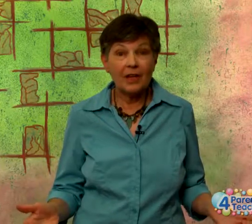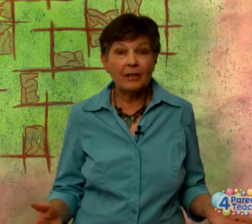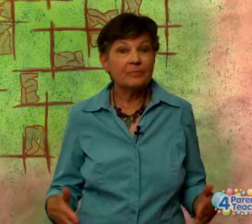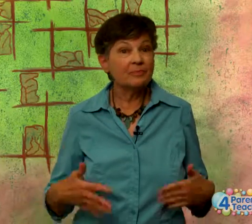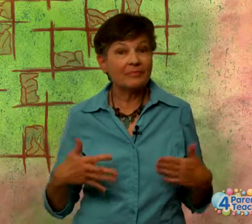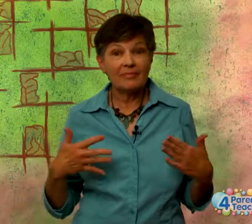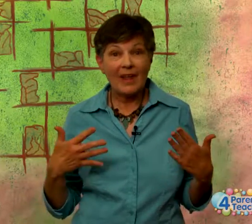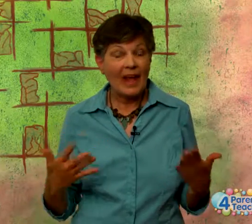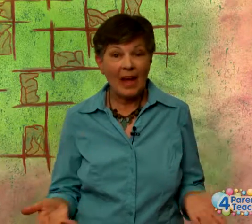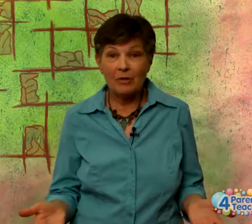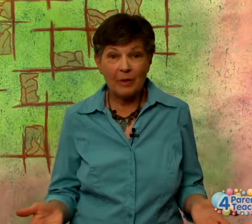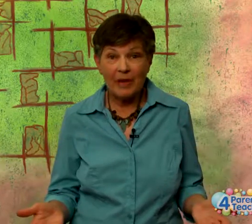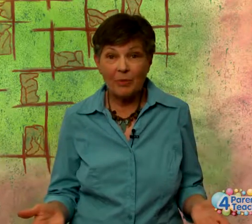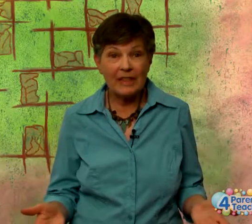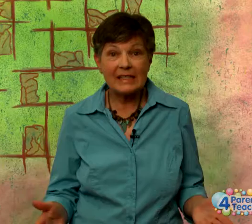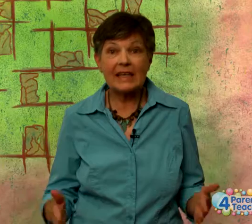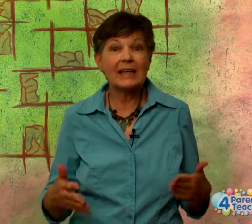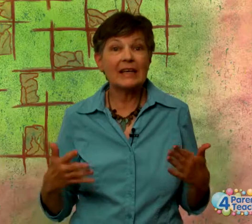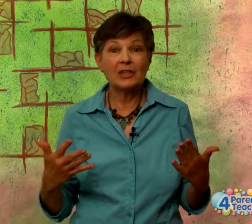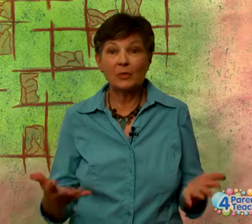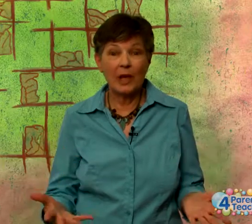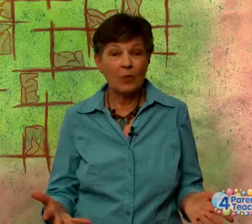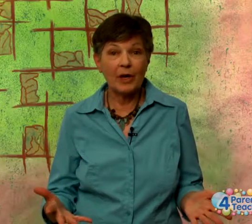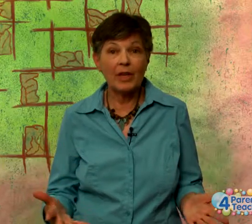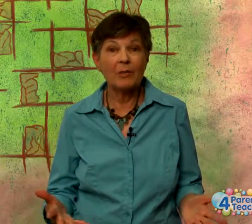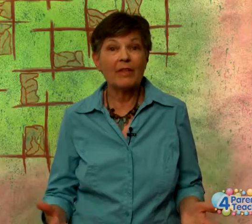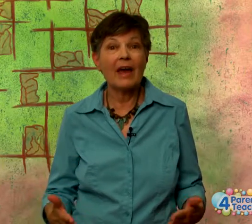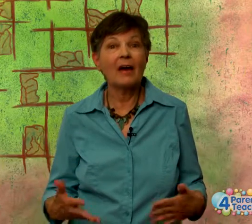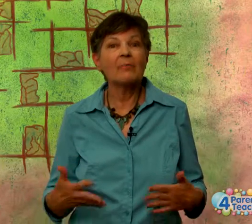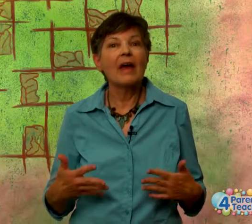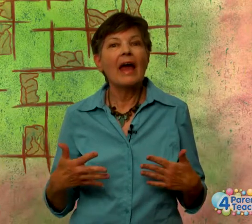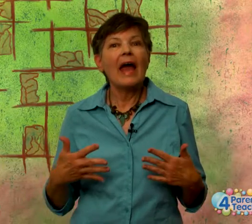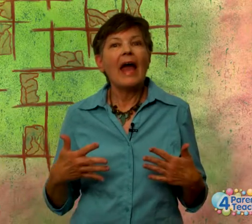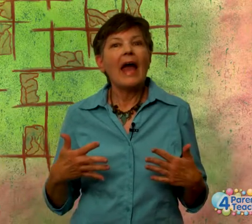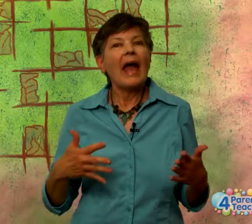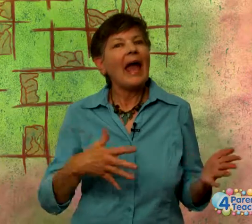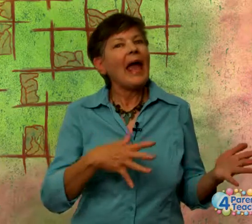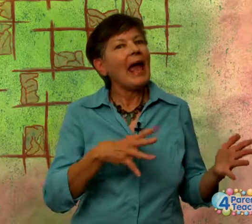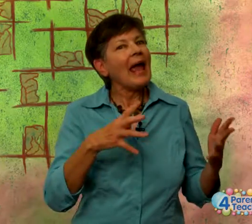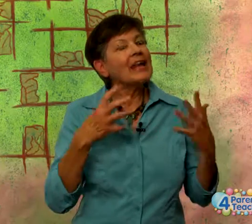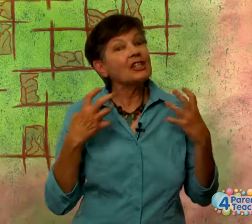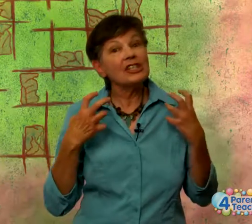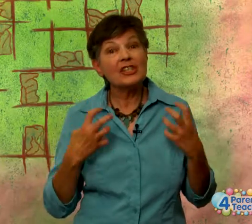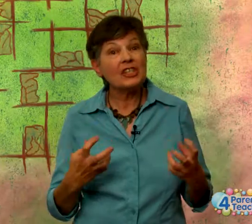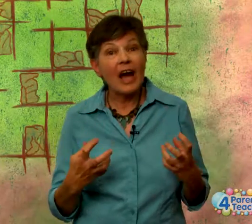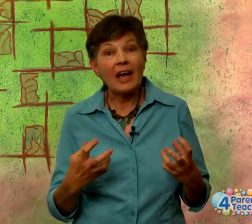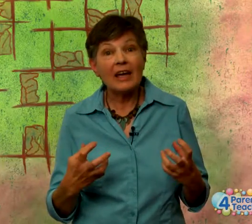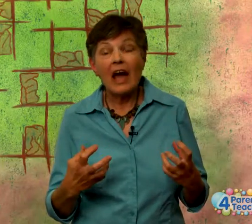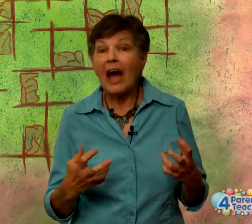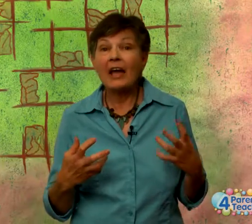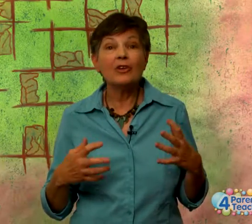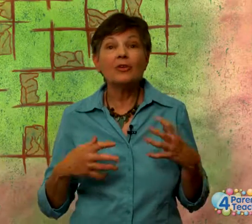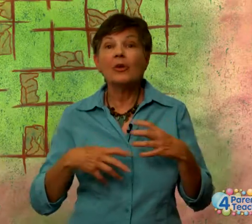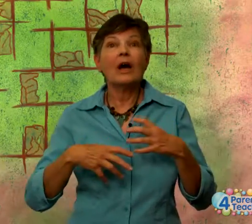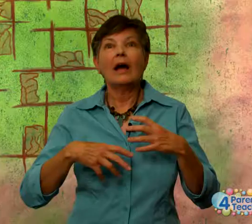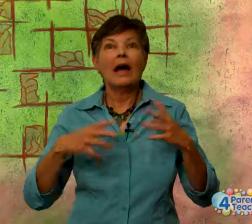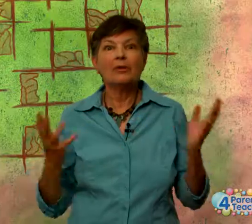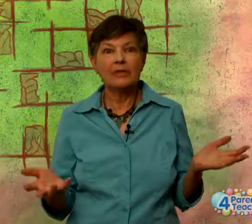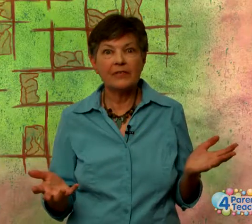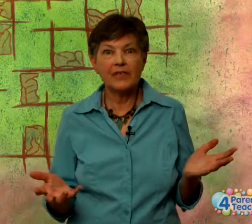year, I was playing with these kids and working with them, and it just stuck. I knew hundreds of